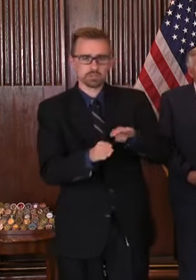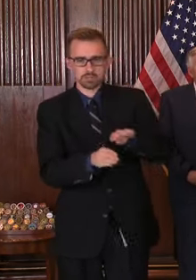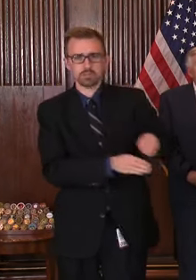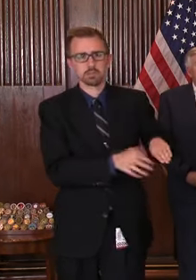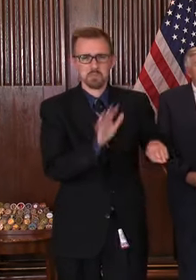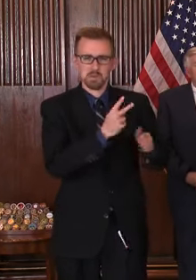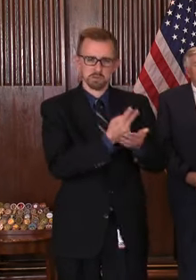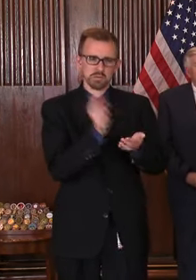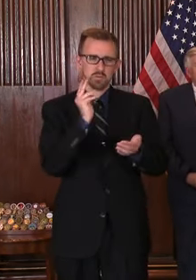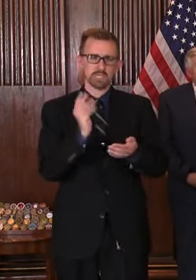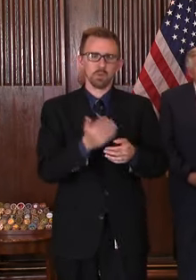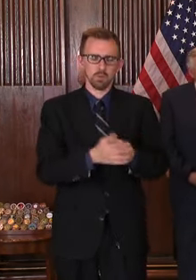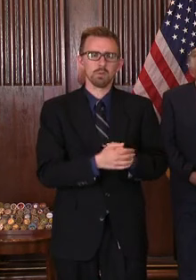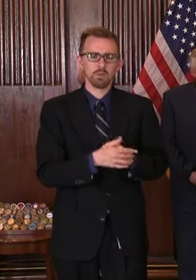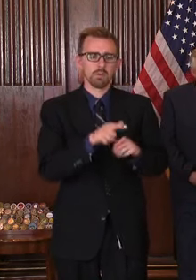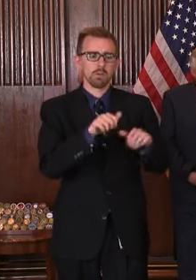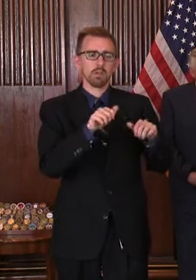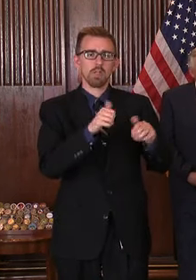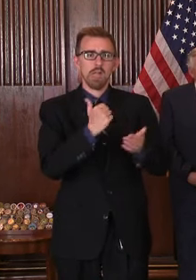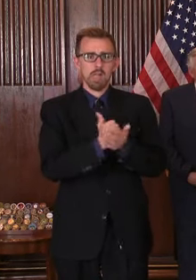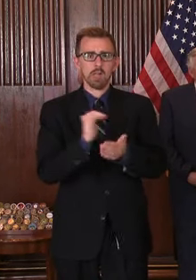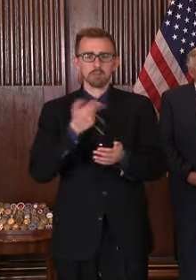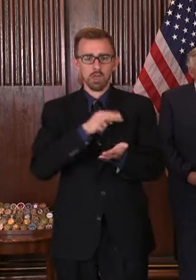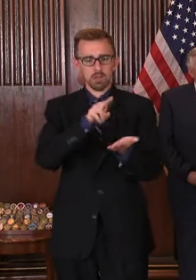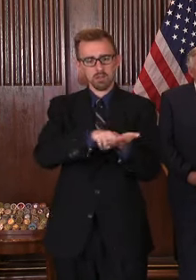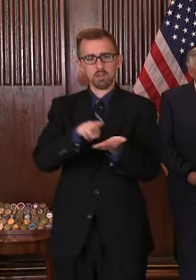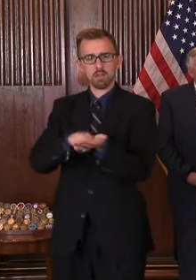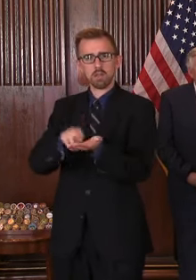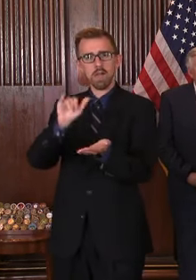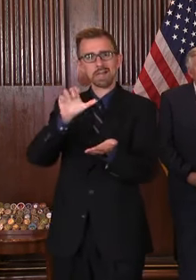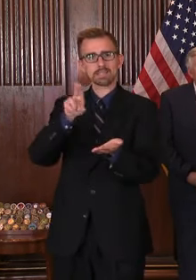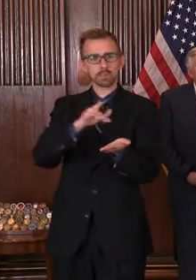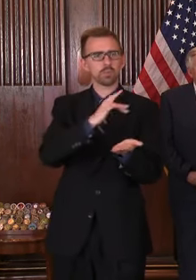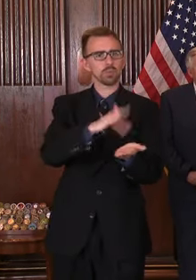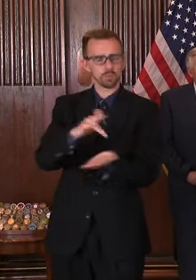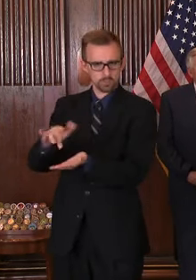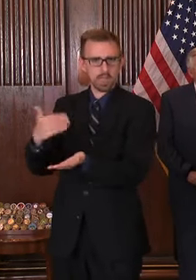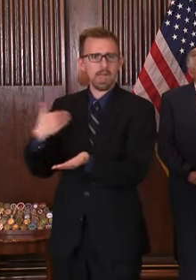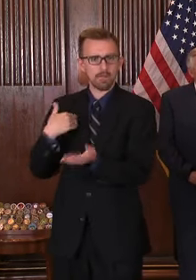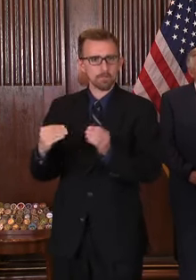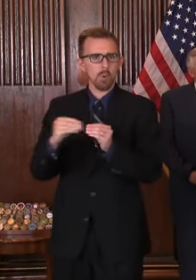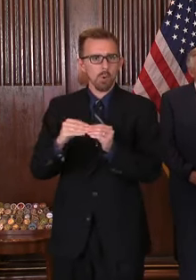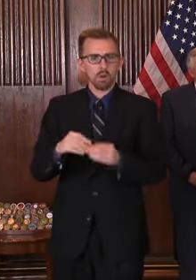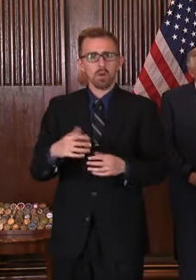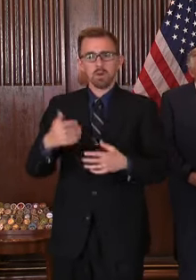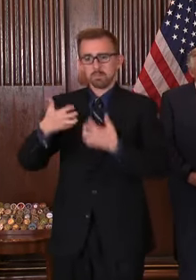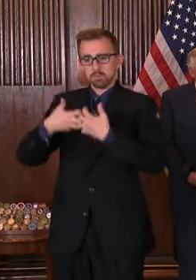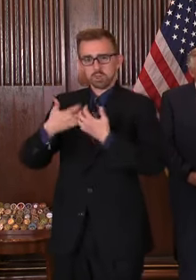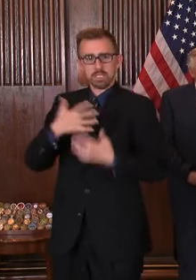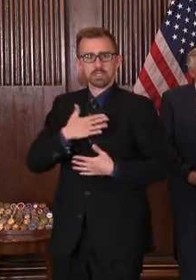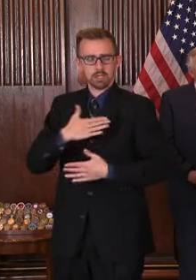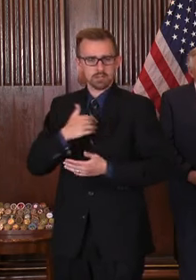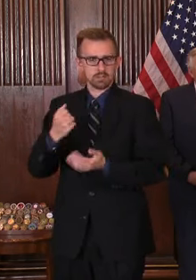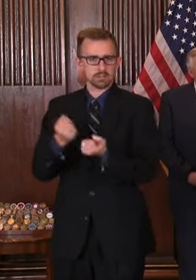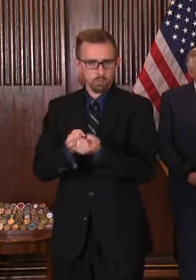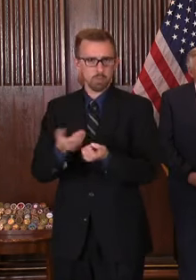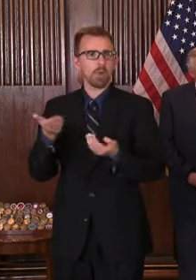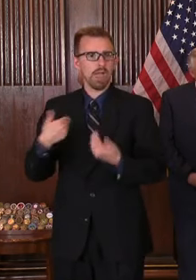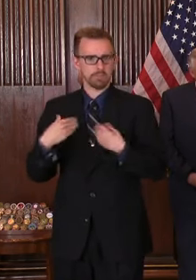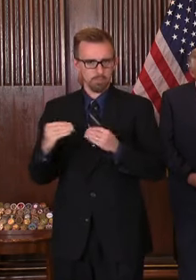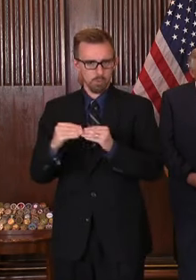about 2 weeks ago, it very much helps our bed capacity, our ventilatory capacity. It helps our healthcare providers like Dr.